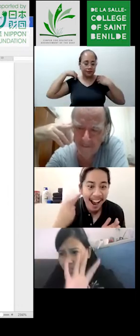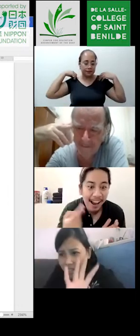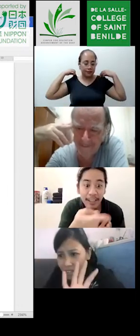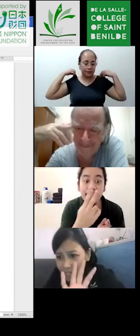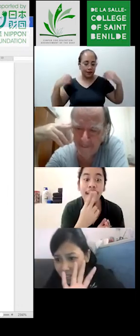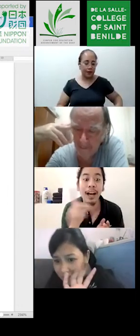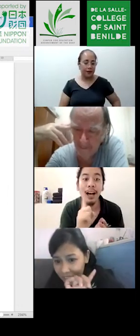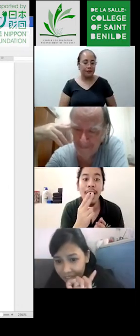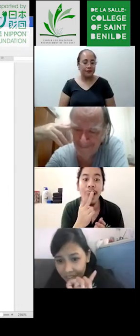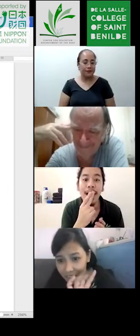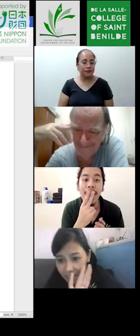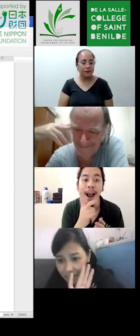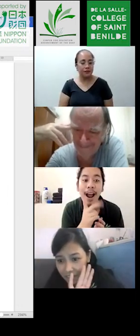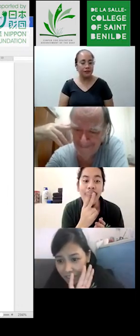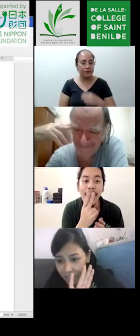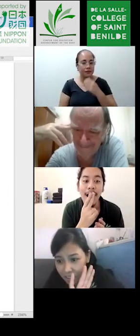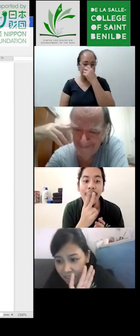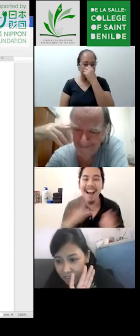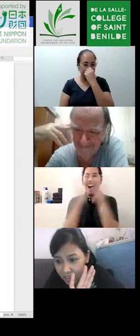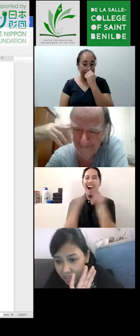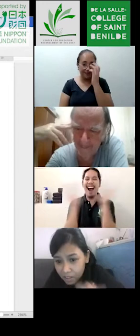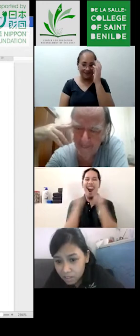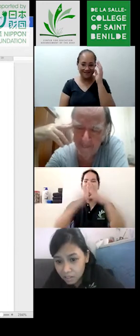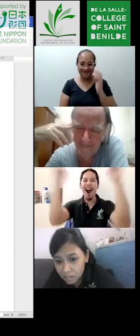So for me, I'm confused with this one.